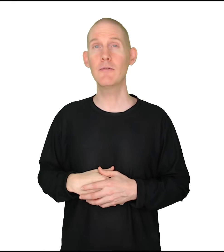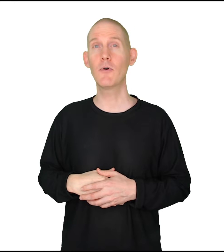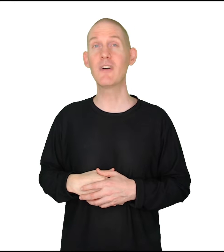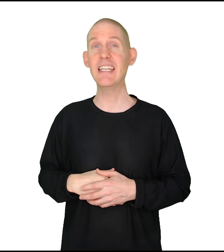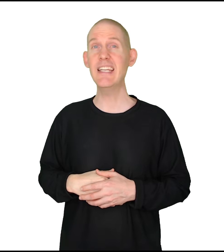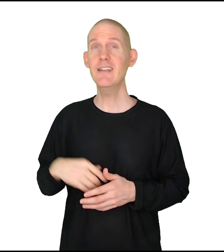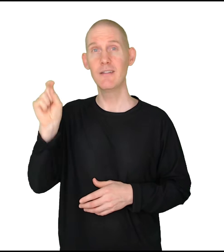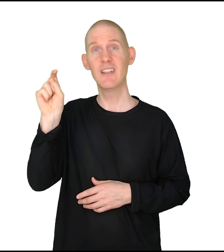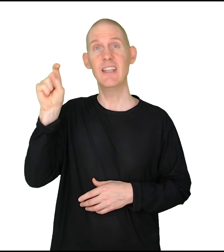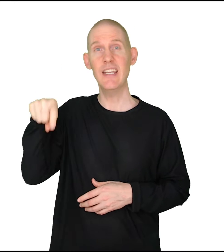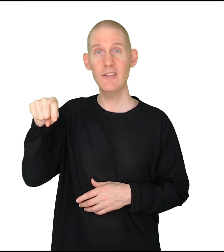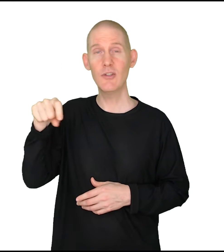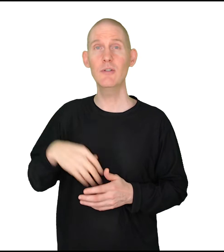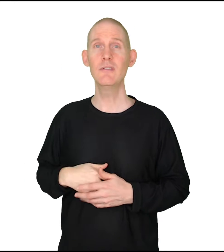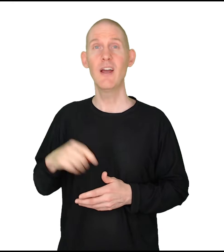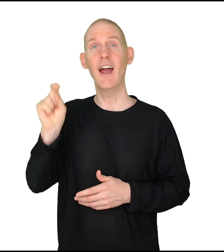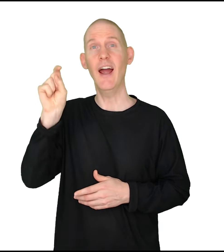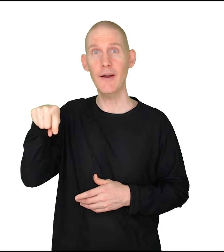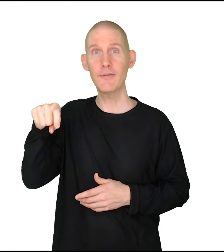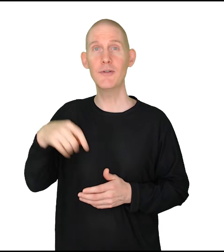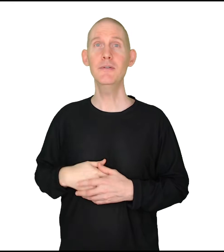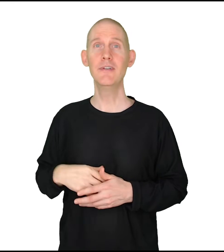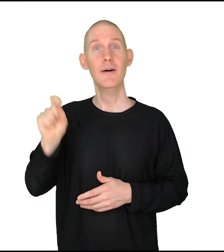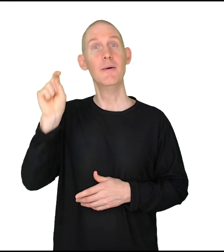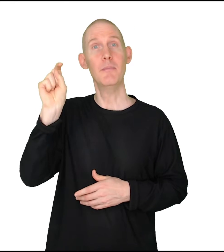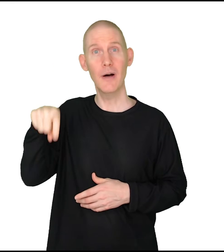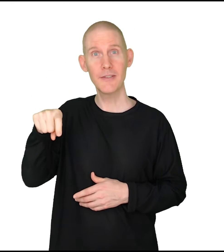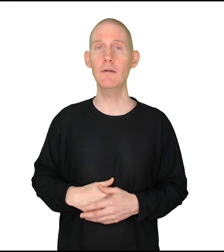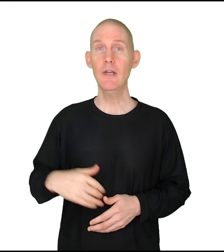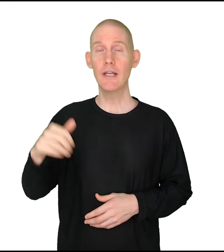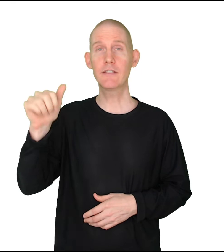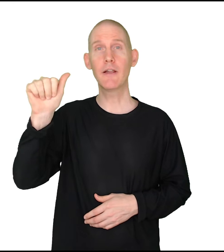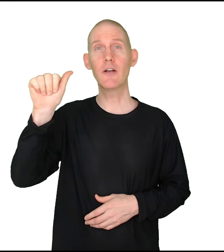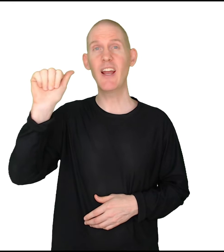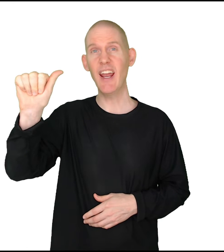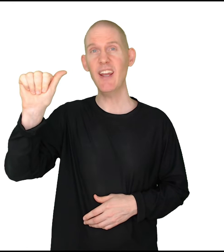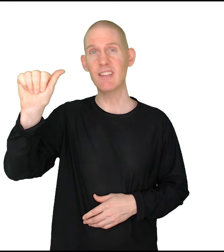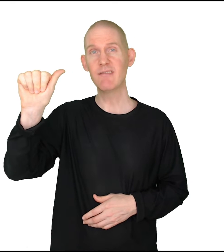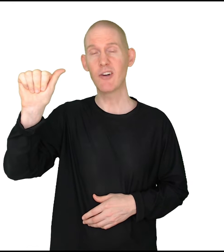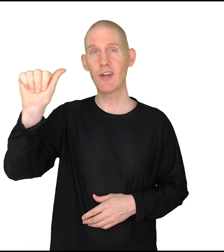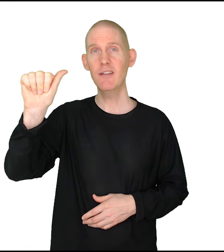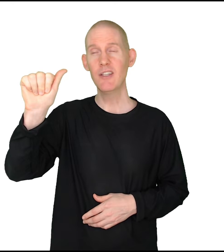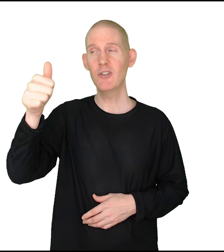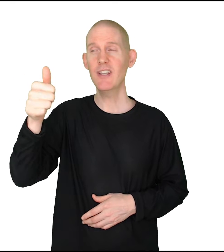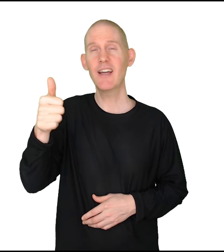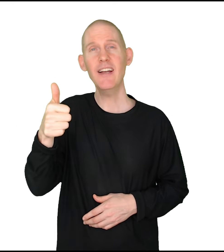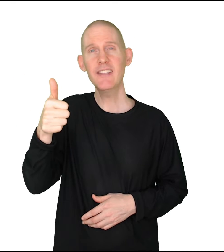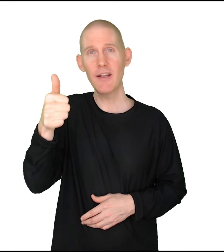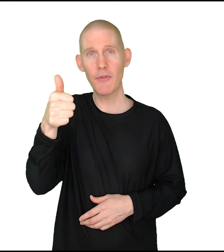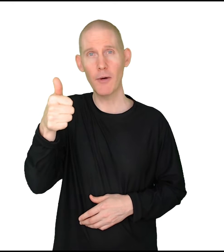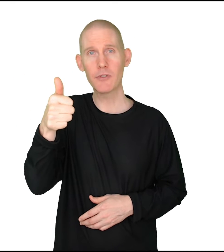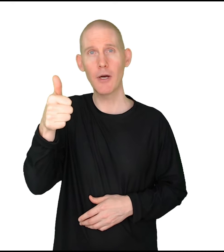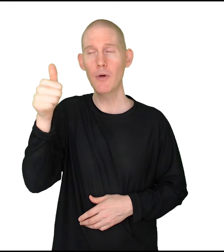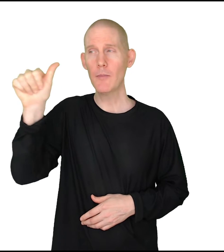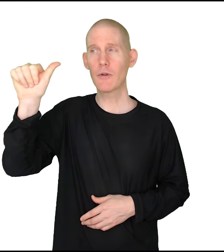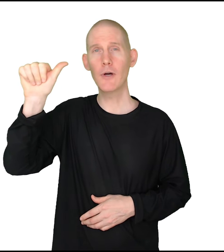of all the other fingers. X. Now take the X, point the tip of the finger straight in front of you. Whoever you're talking to, just point it